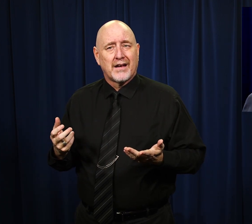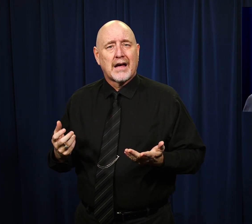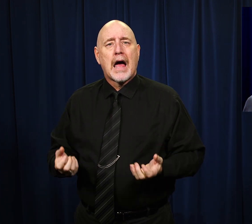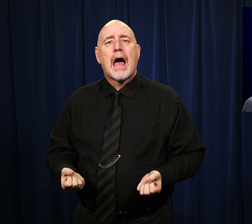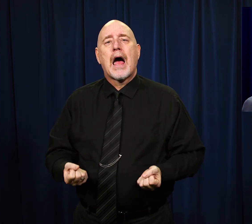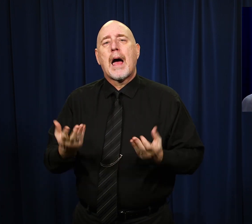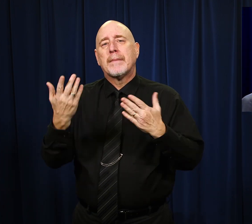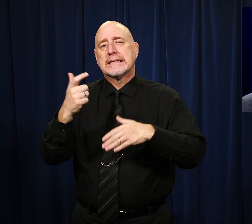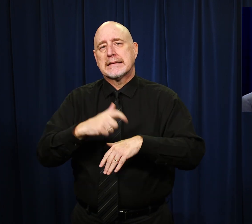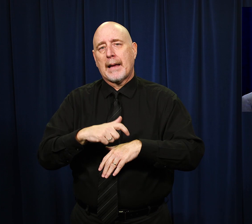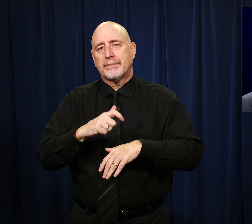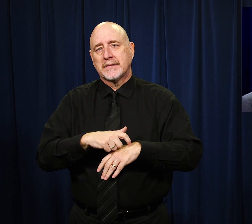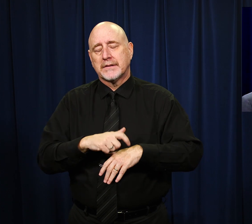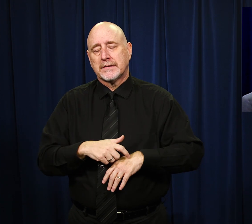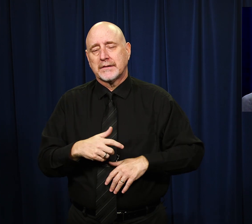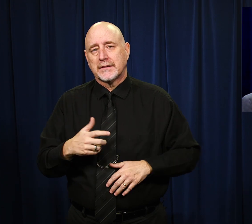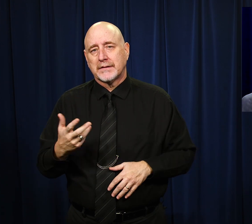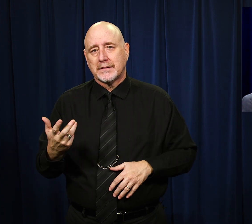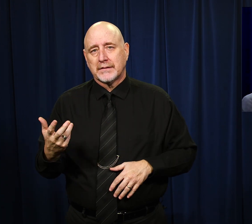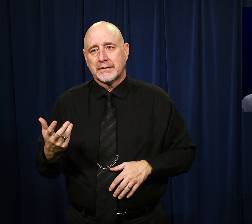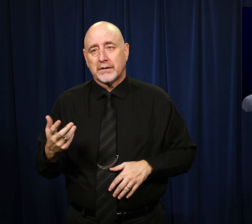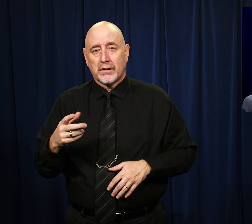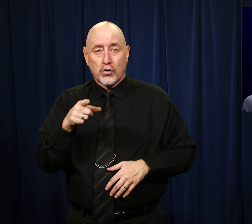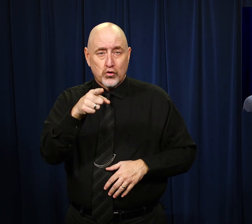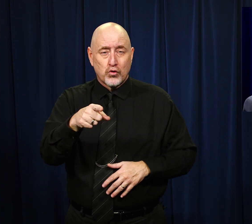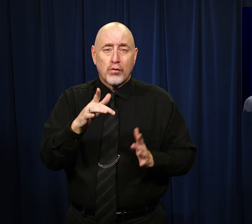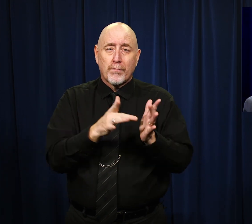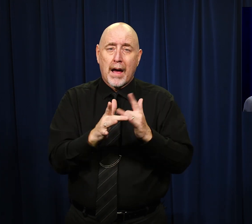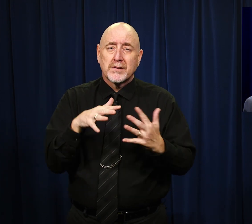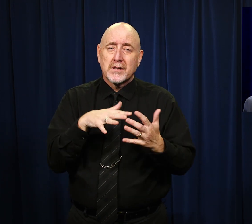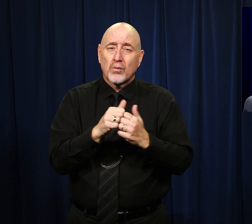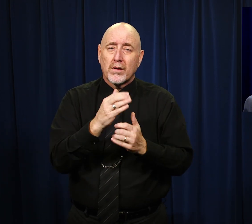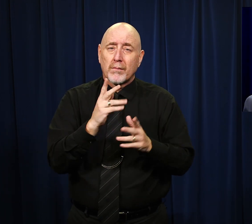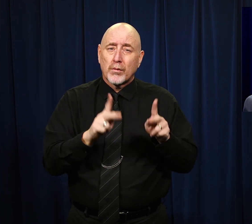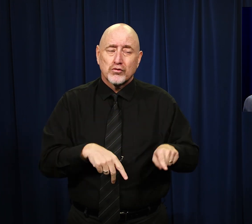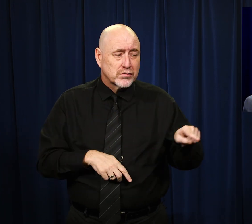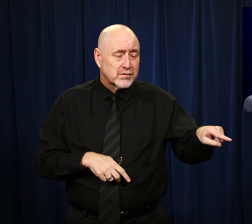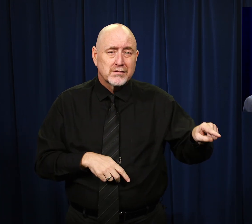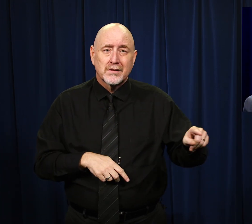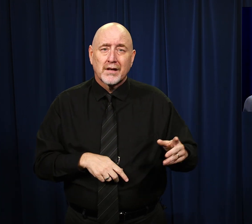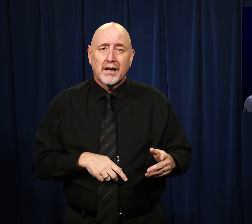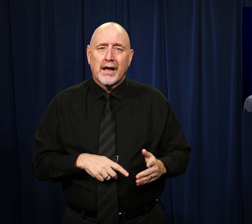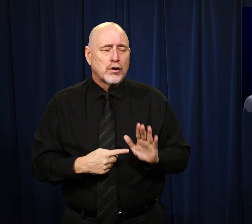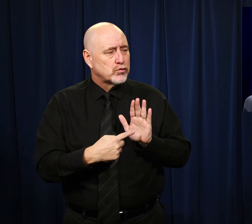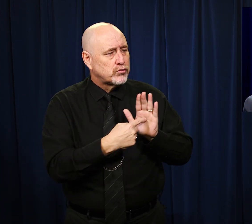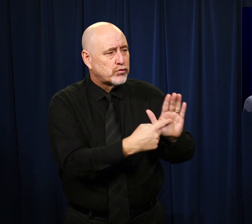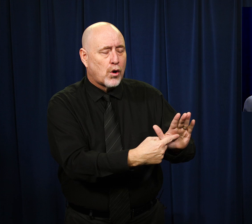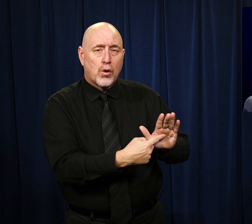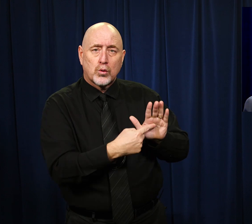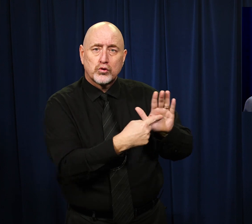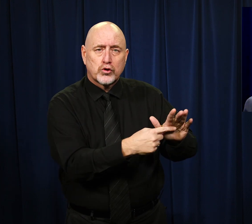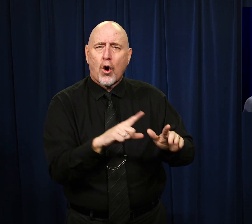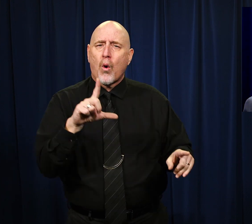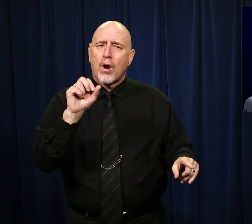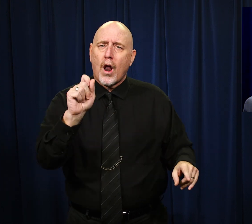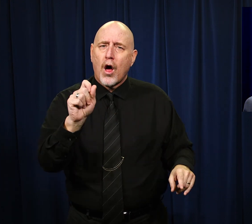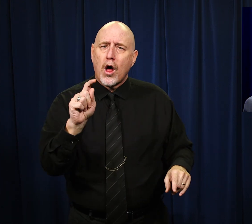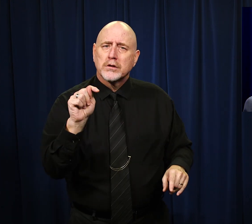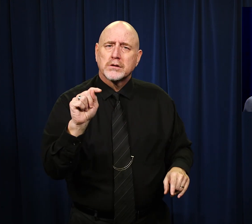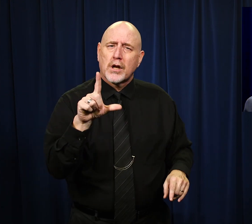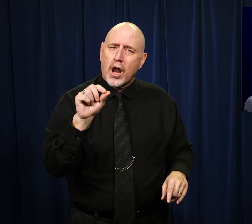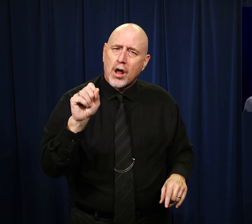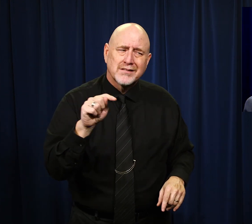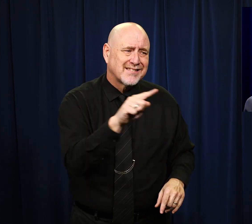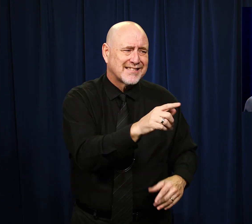How many times, my friend, when you're having a Bible with somebody and you show them they are lost and you